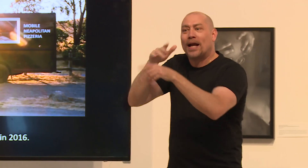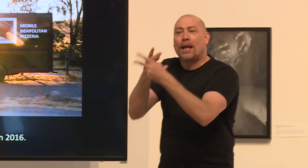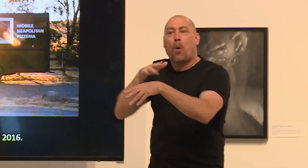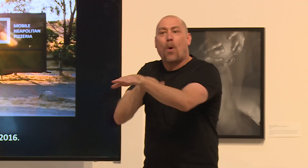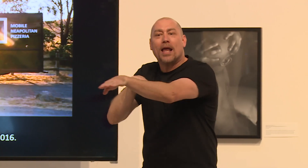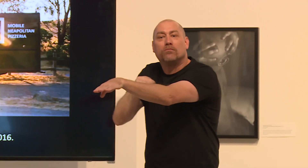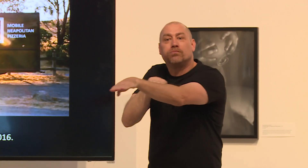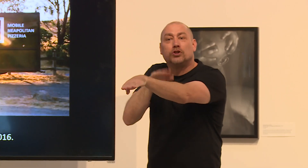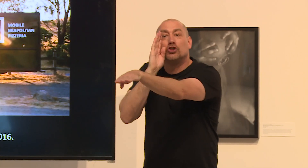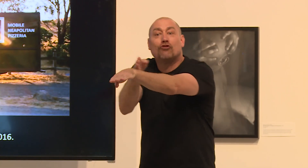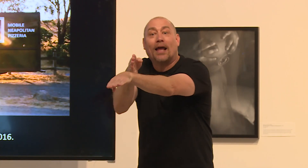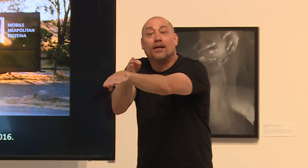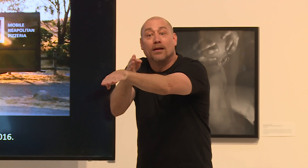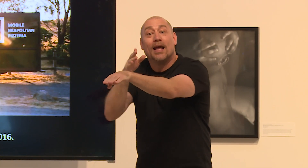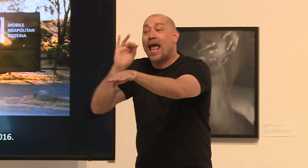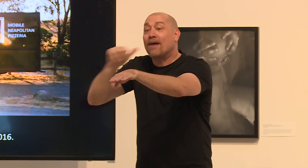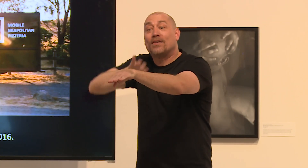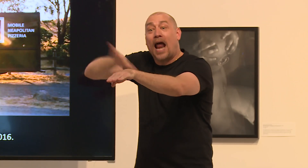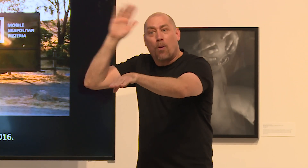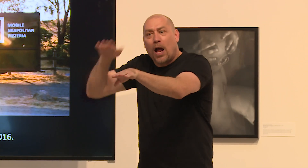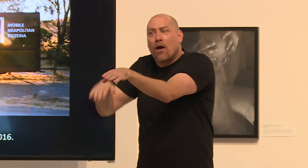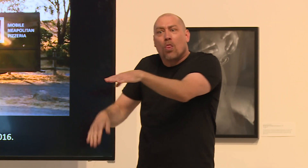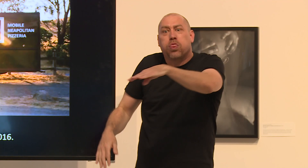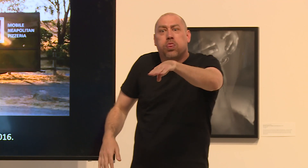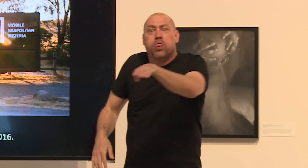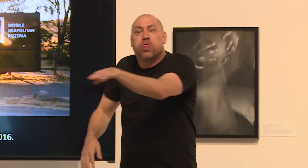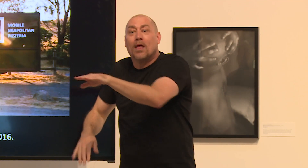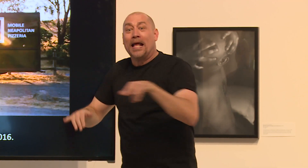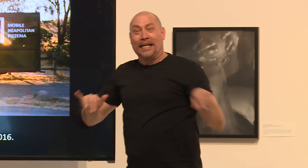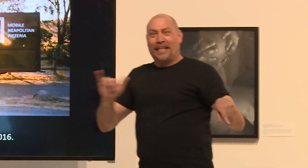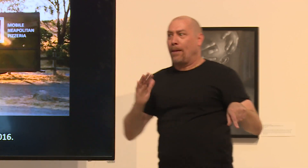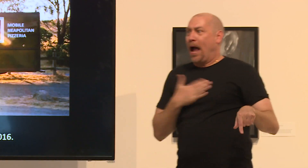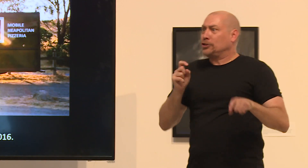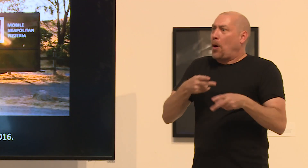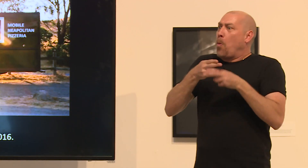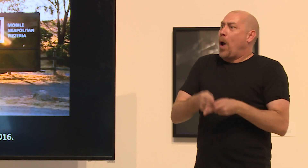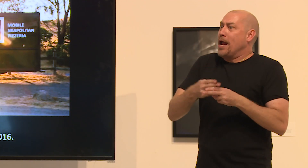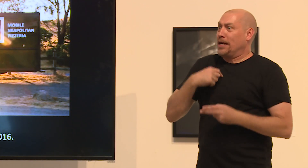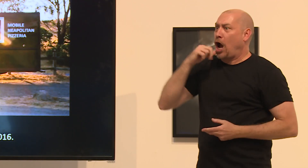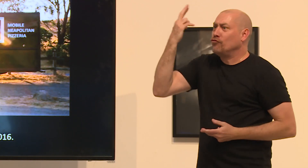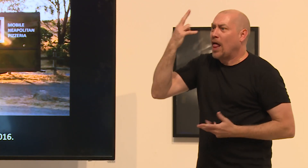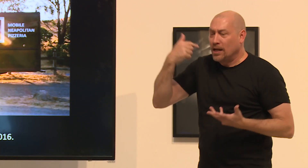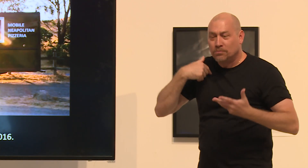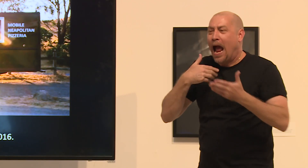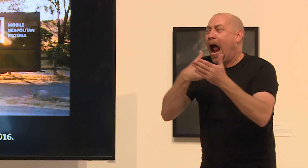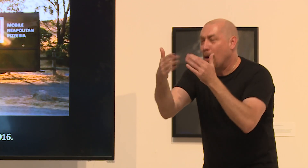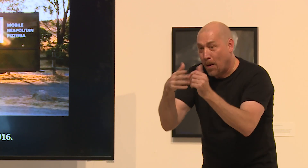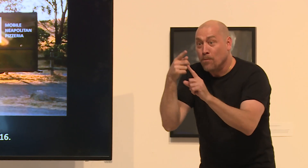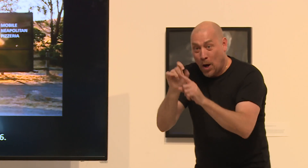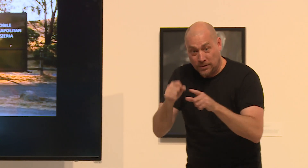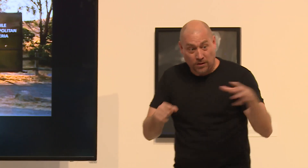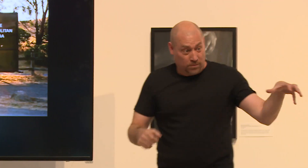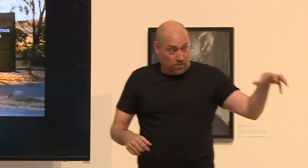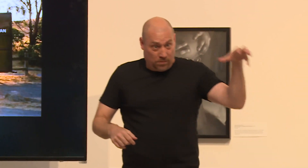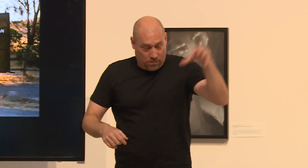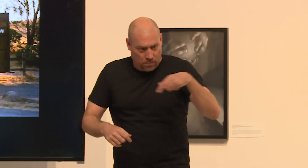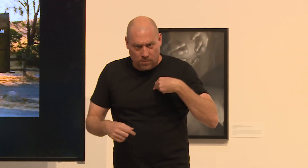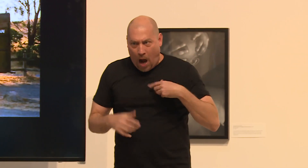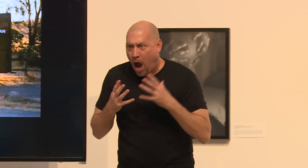And so then we also had to think about where it was swaying behind, how much weight. I didn't even realize that if you got that trailer back behind